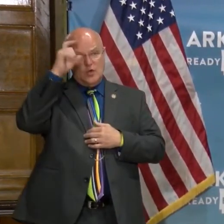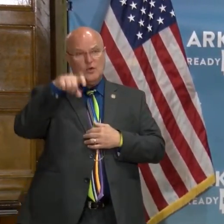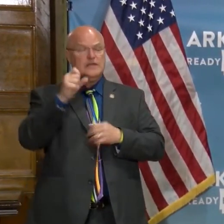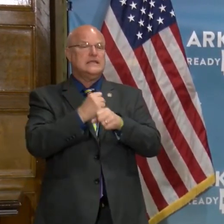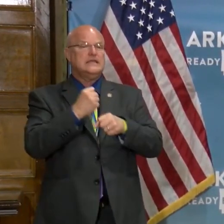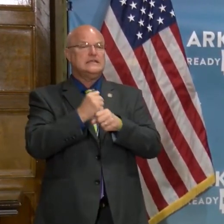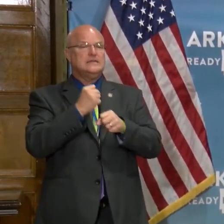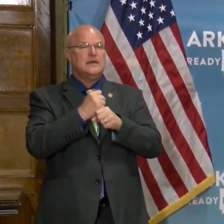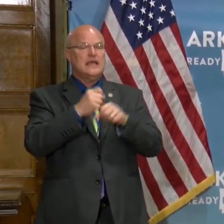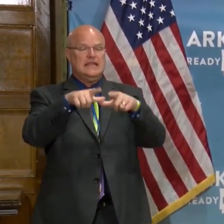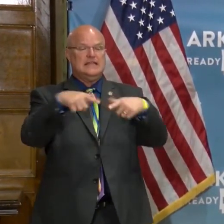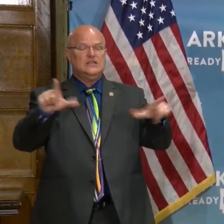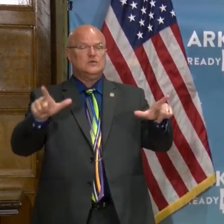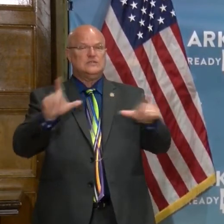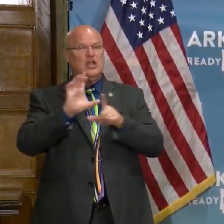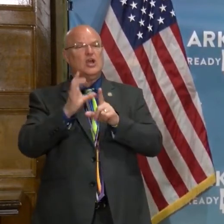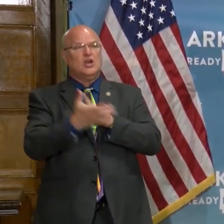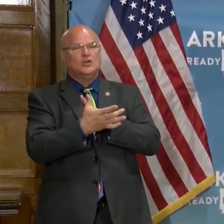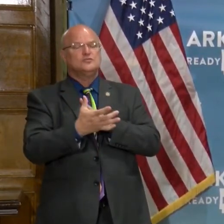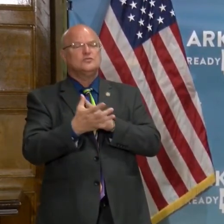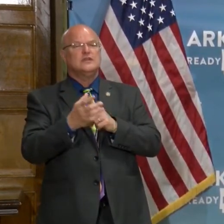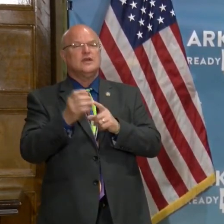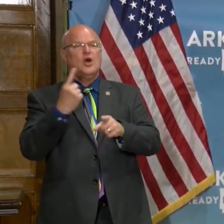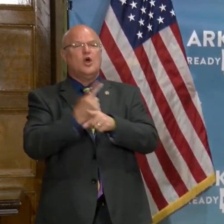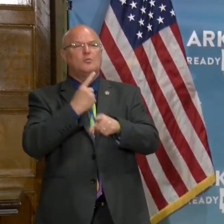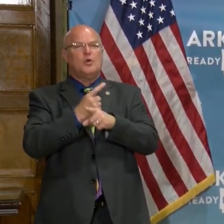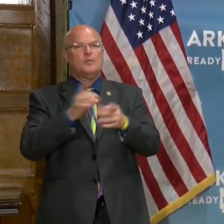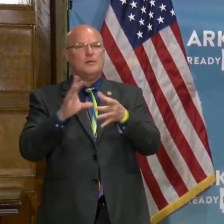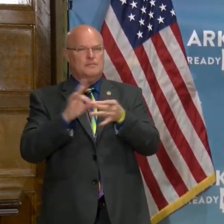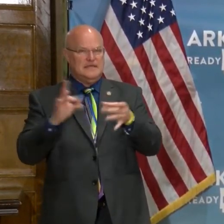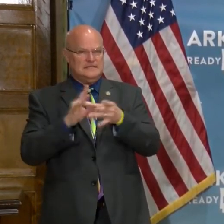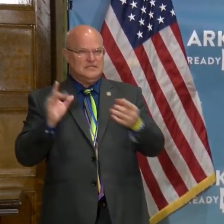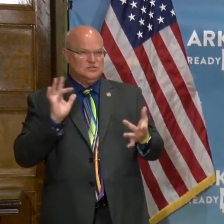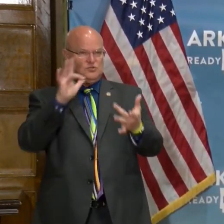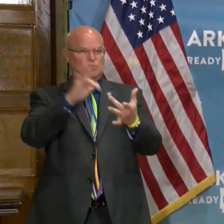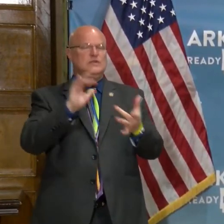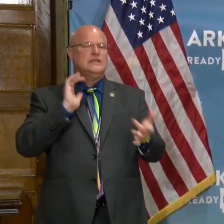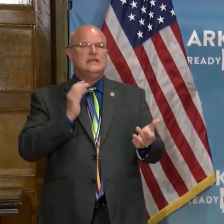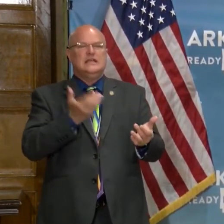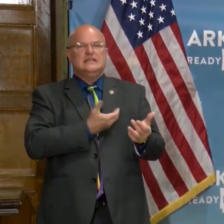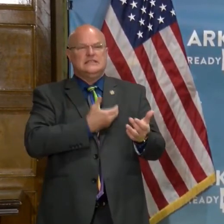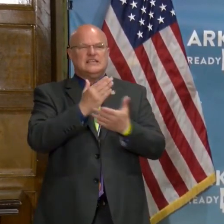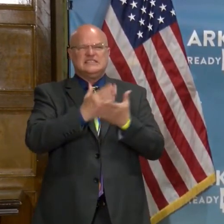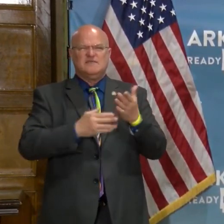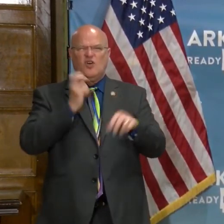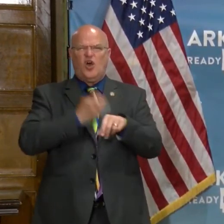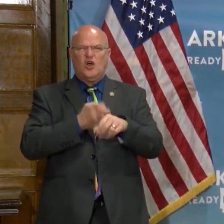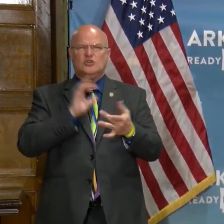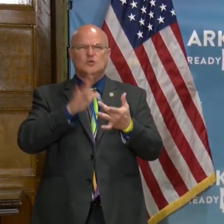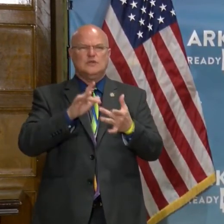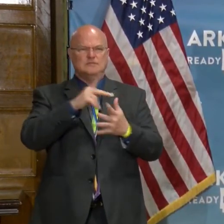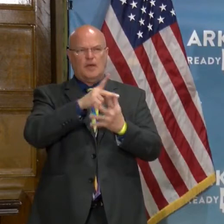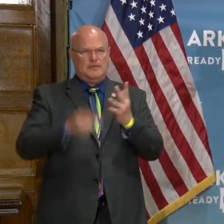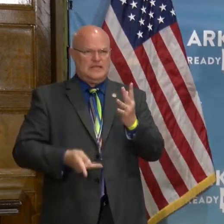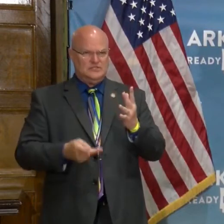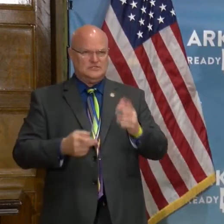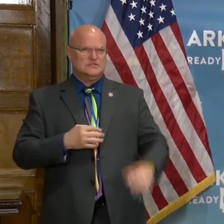make linguistically and culturally appropriate messaging to reach some of our hard-to-reach